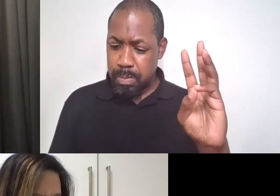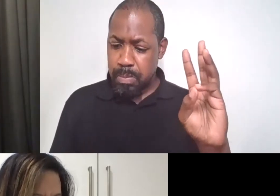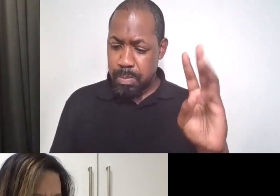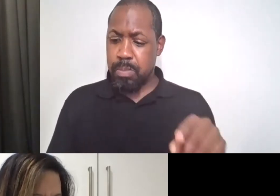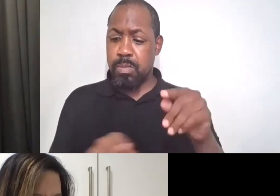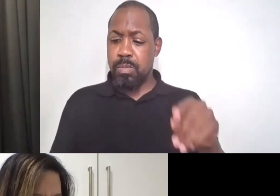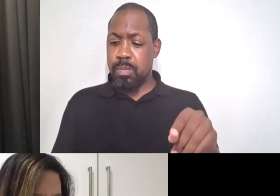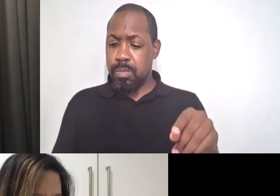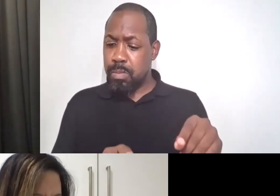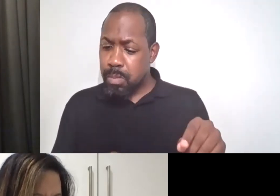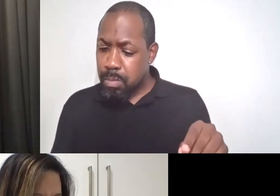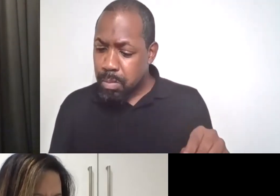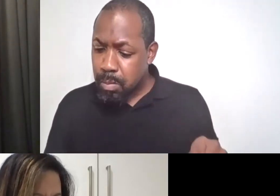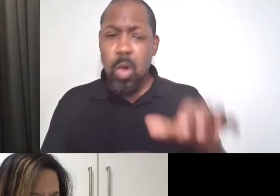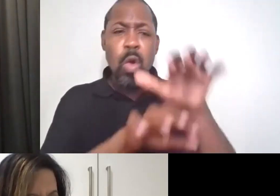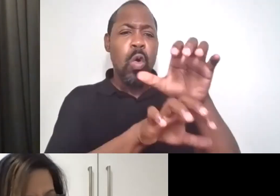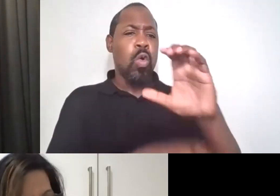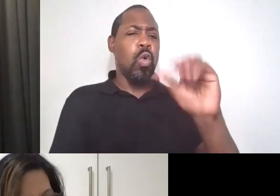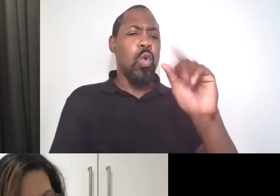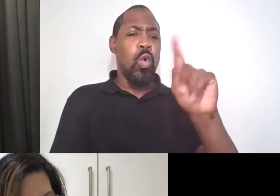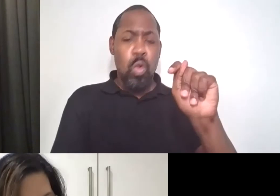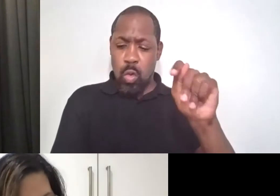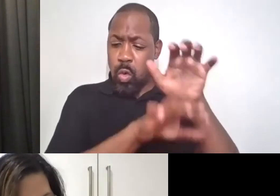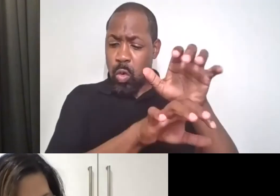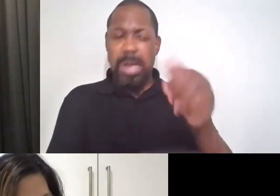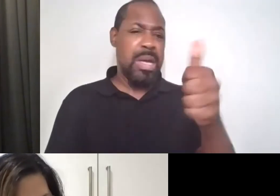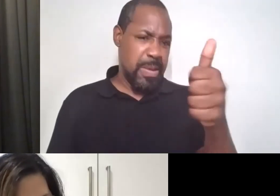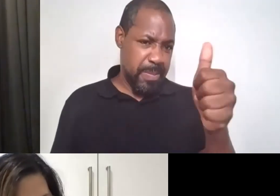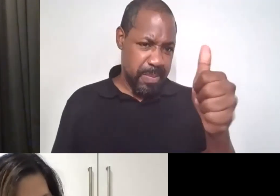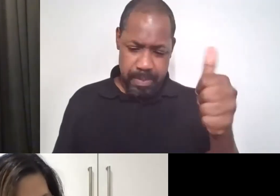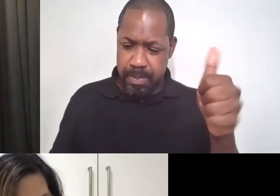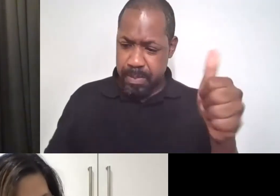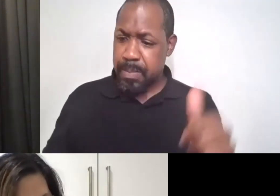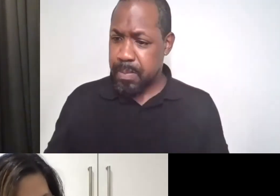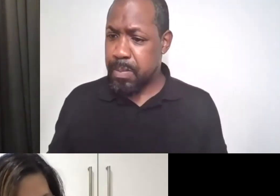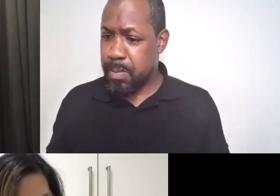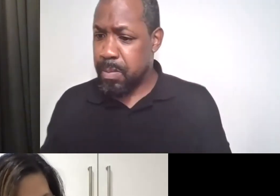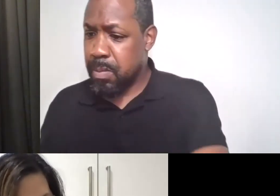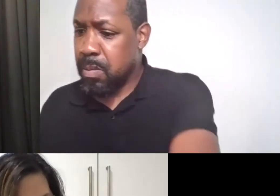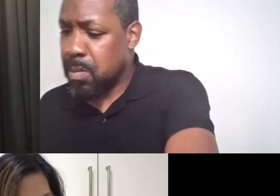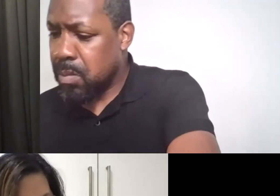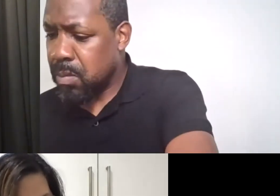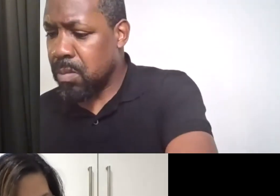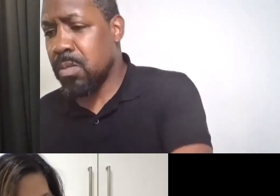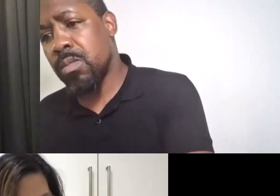12, and then legal court, 6. For CART reporting, we had 10 requests.